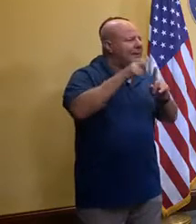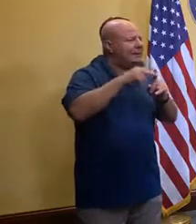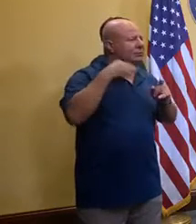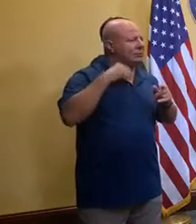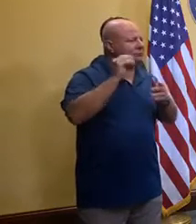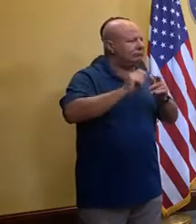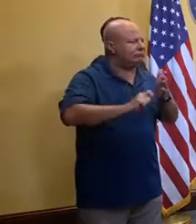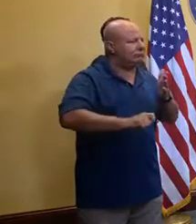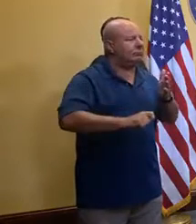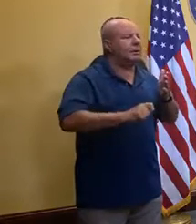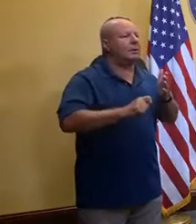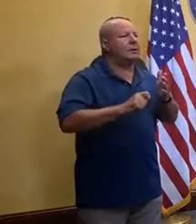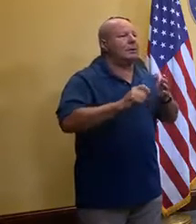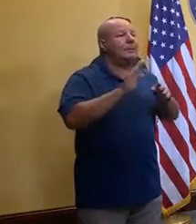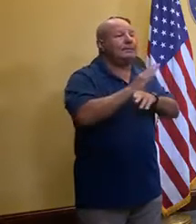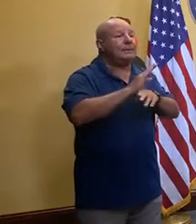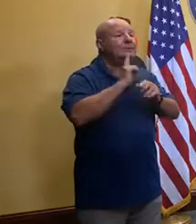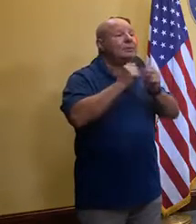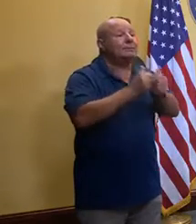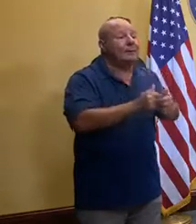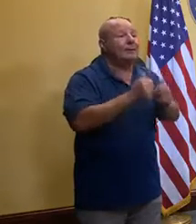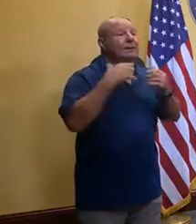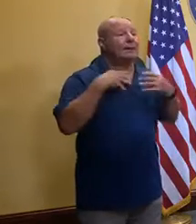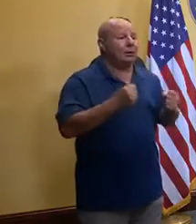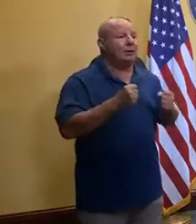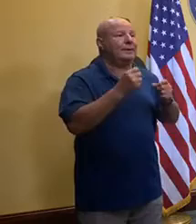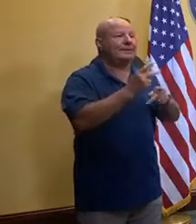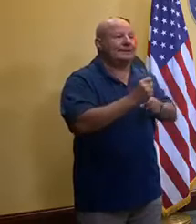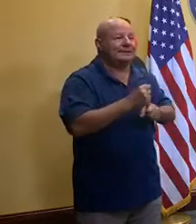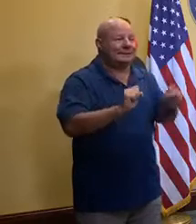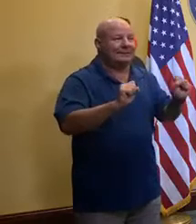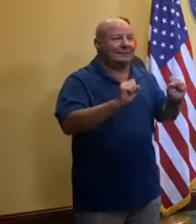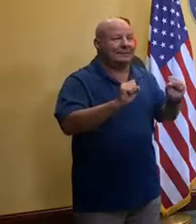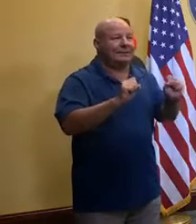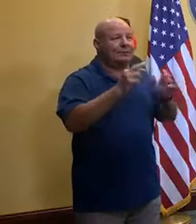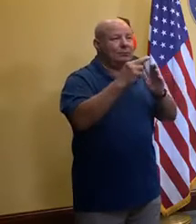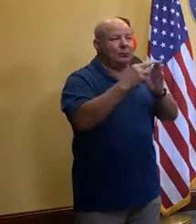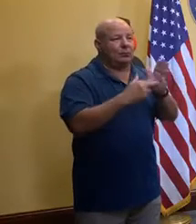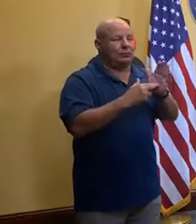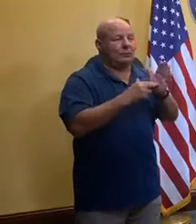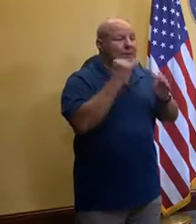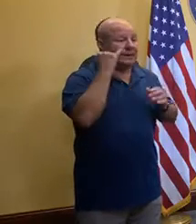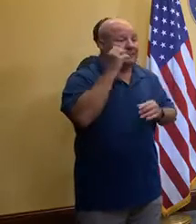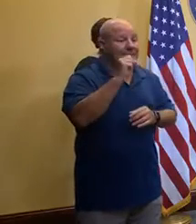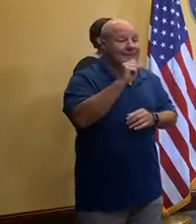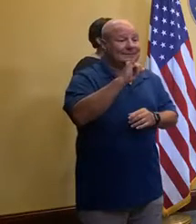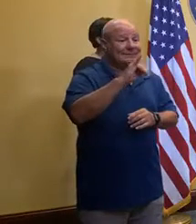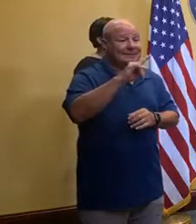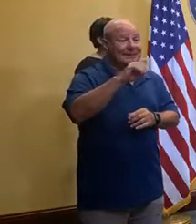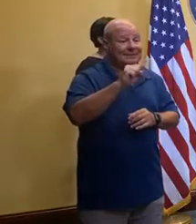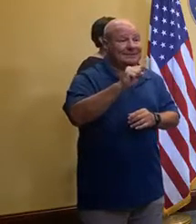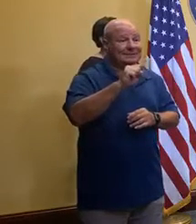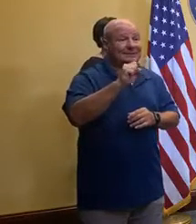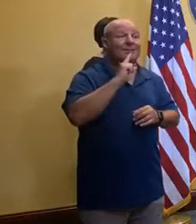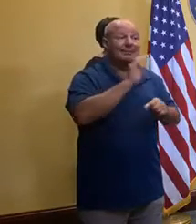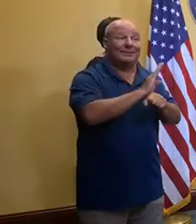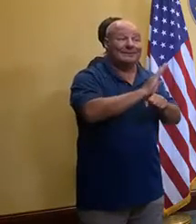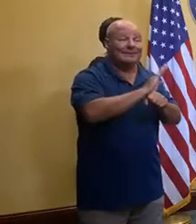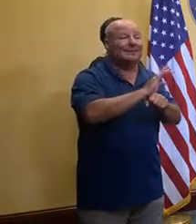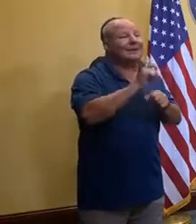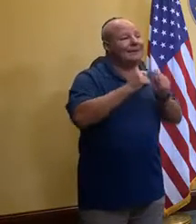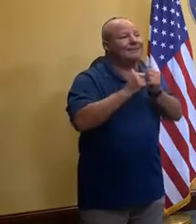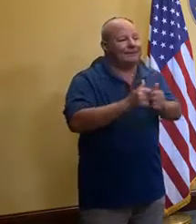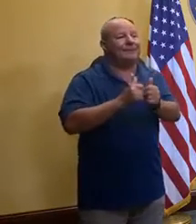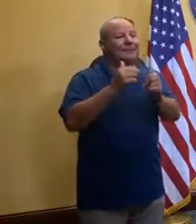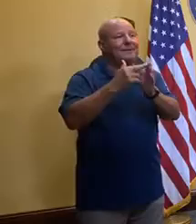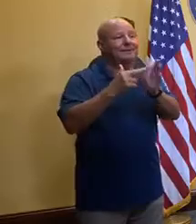Businesses are adhering to health and safety protocols, and so it would seem that if the Saints are a business, they are adhering to health and safety protocols as